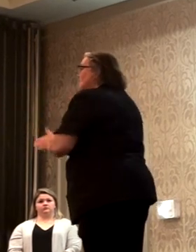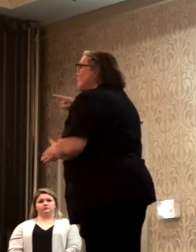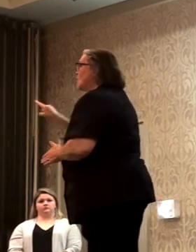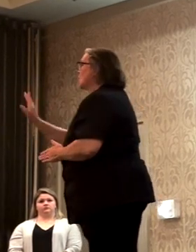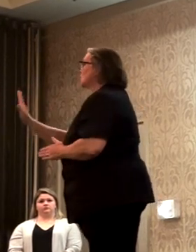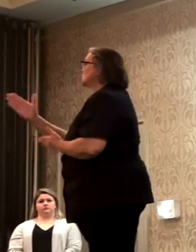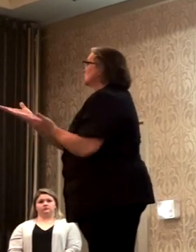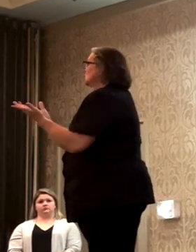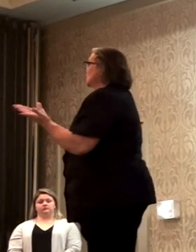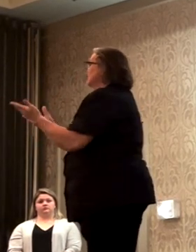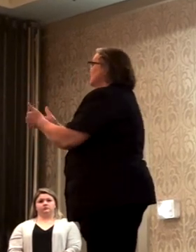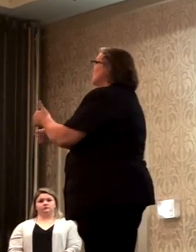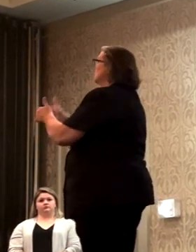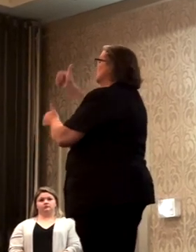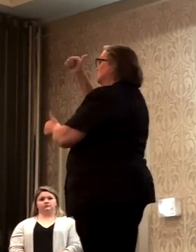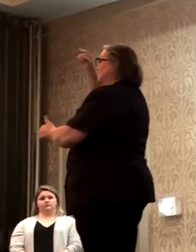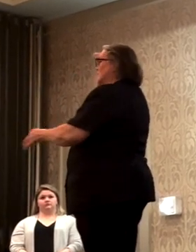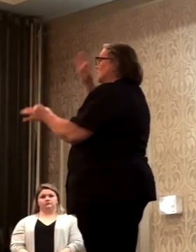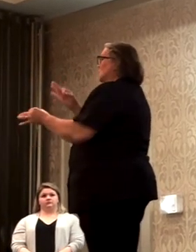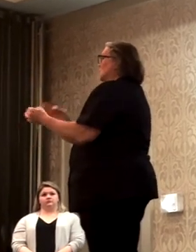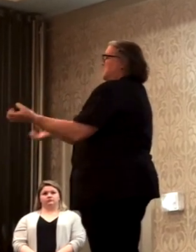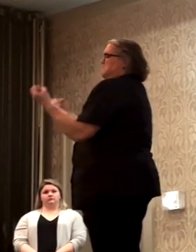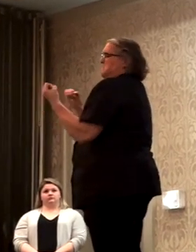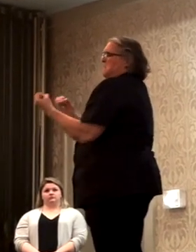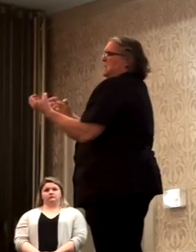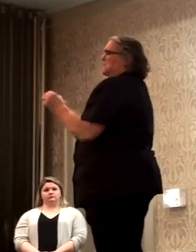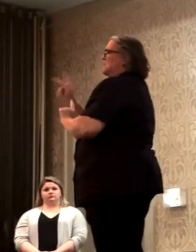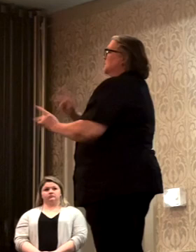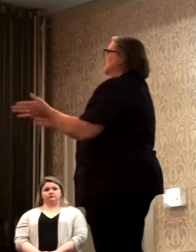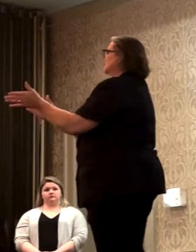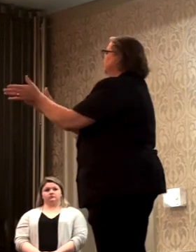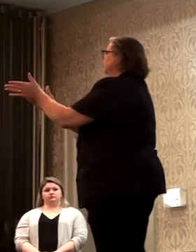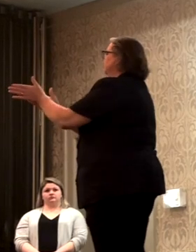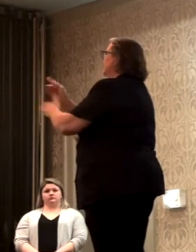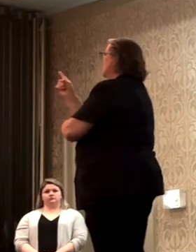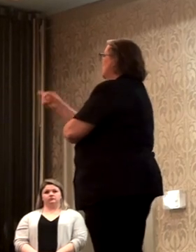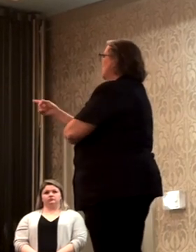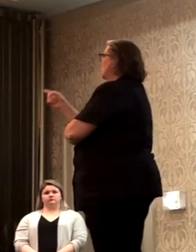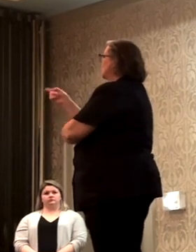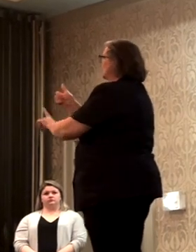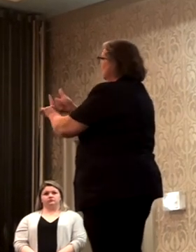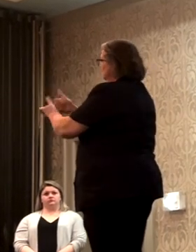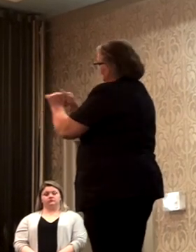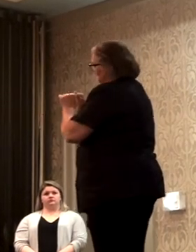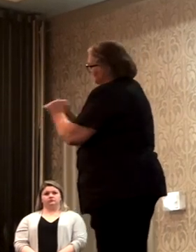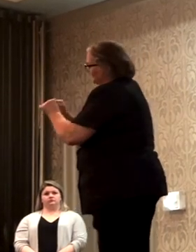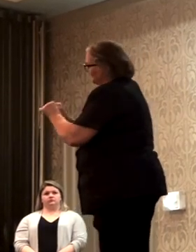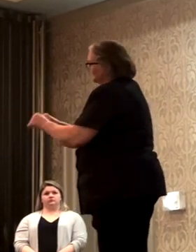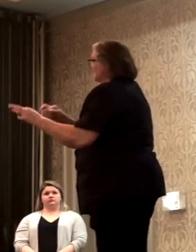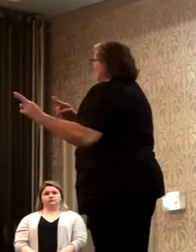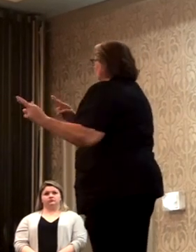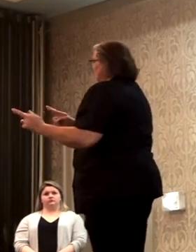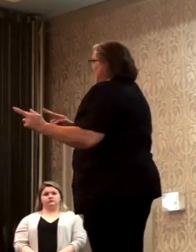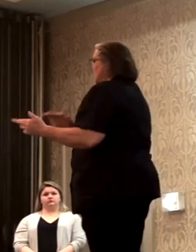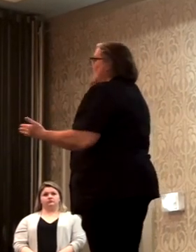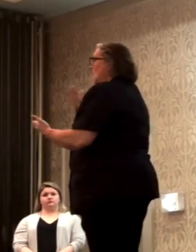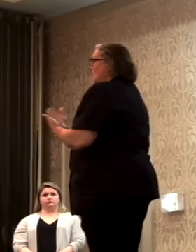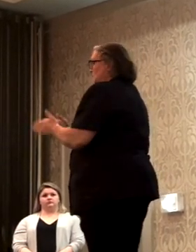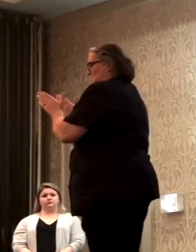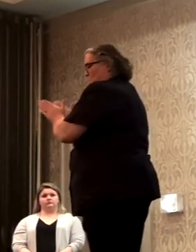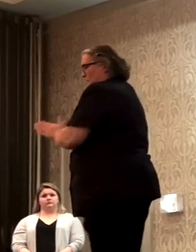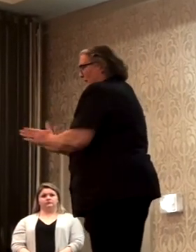service in the Superior Court are many. That she was consistently well prepared